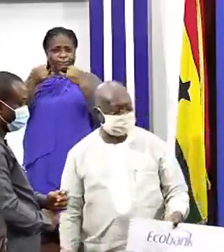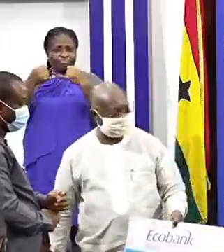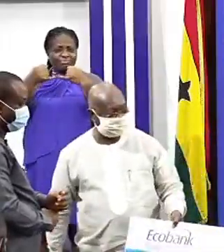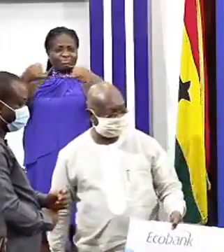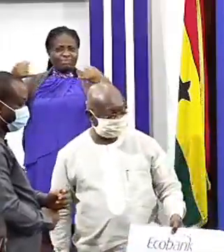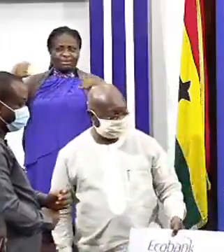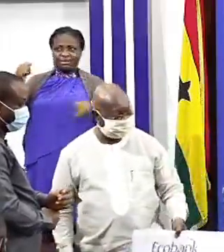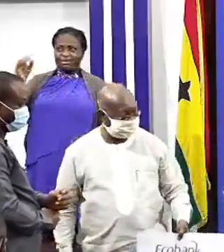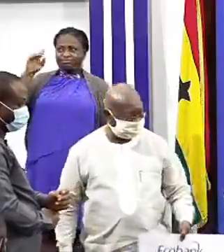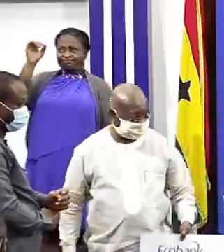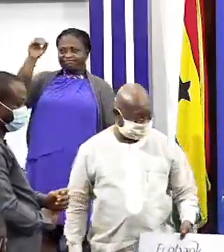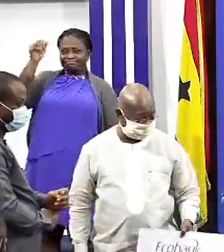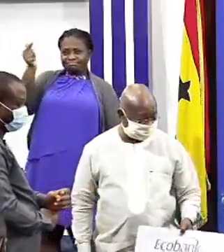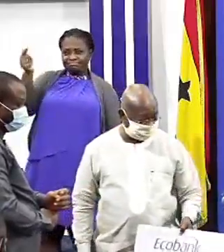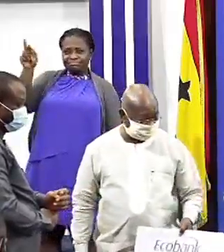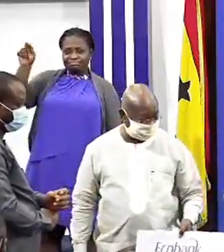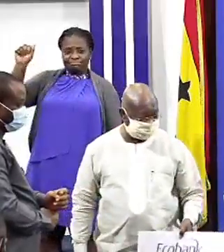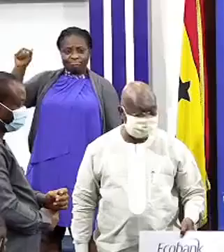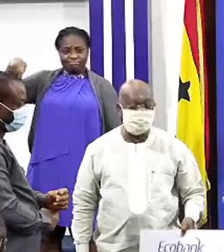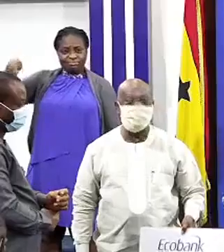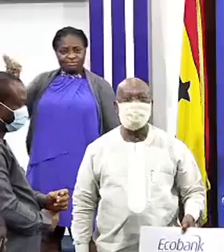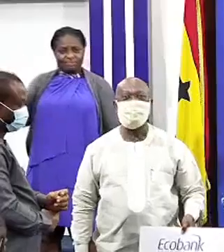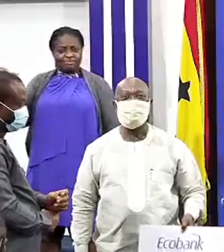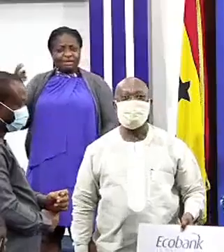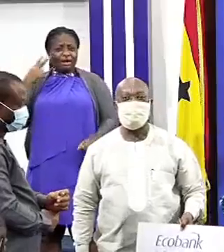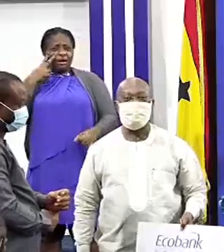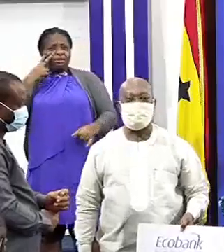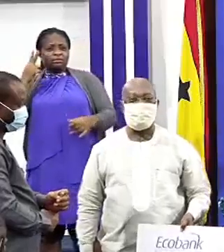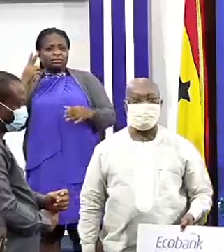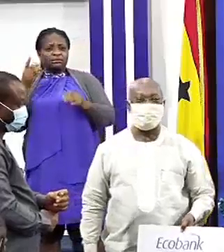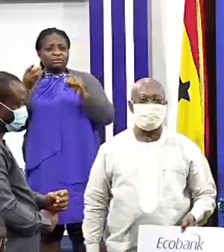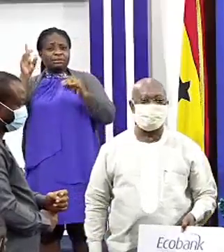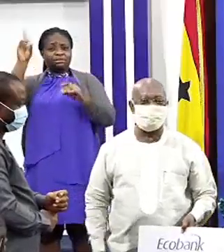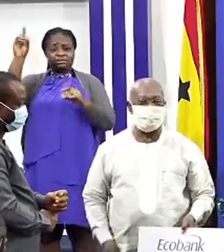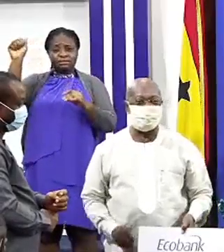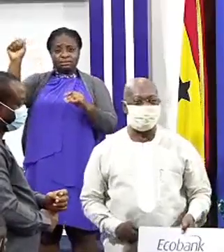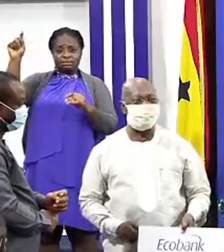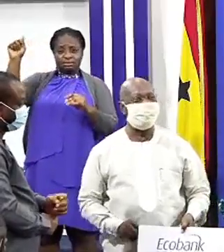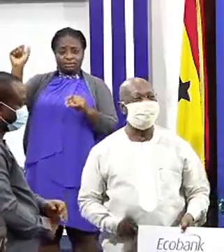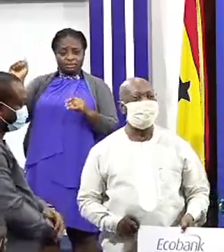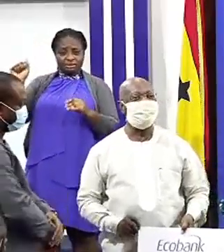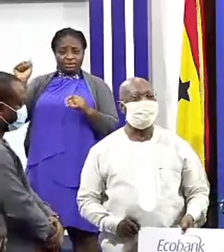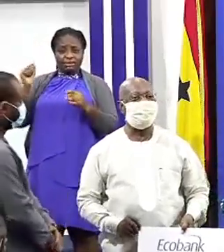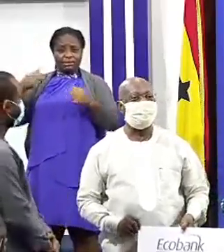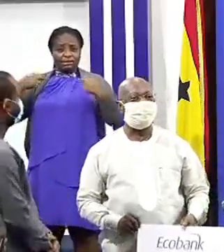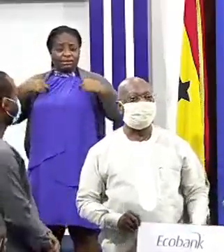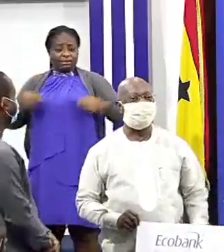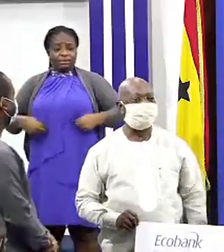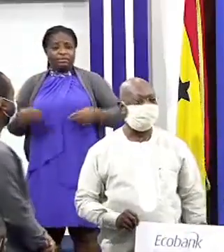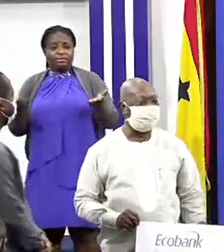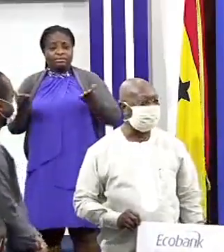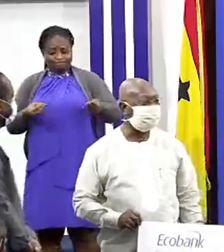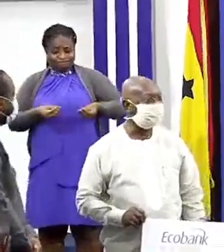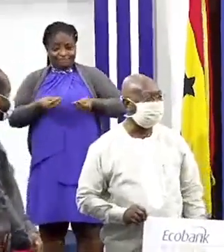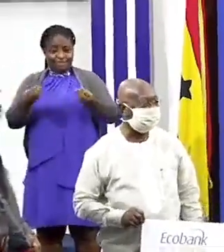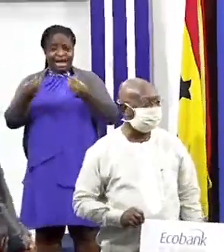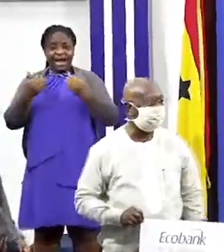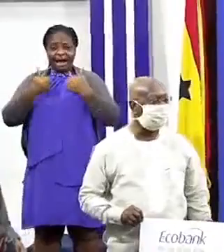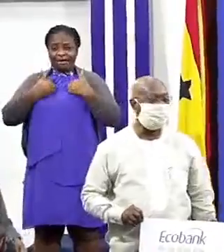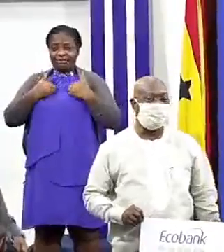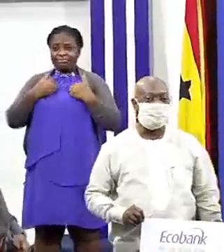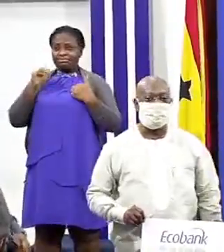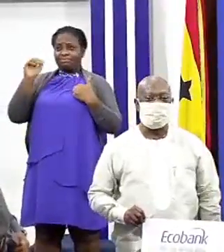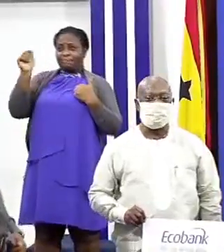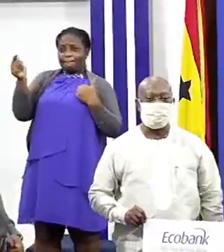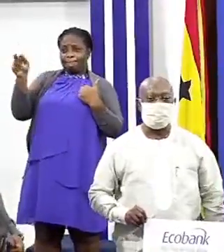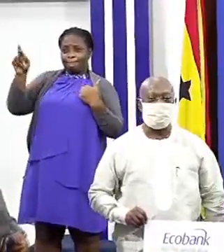graph, and there are different types of graphs, if you look at the data that the Ghana Health Service provides, there's pie chart,